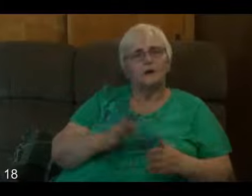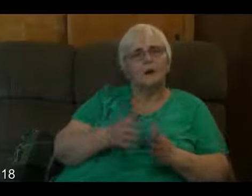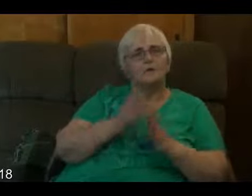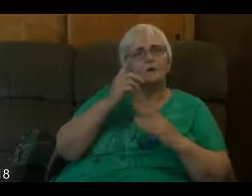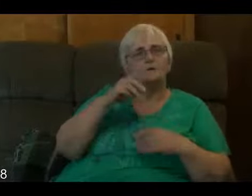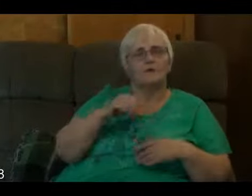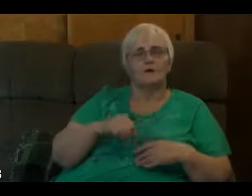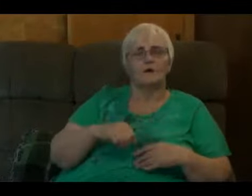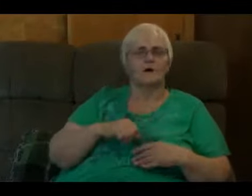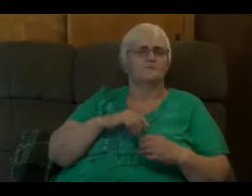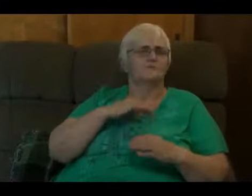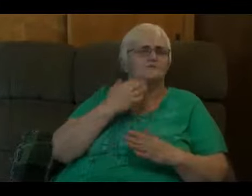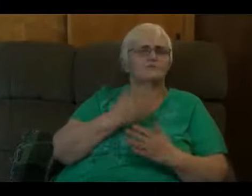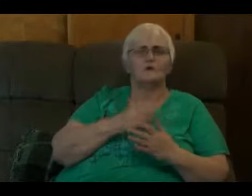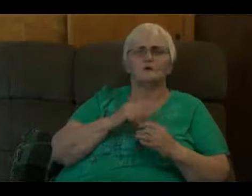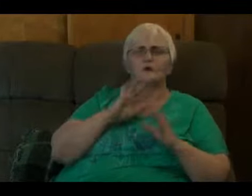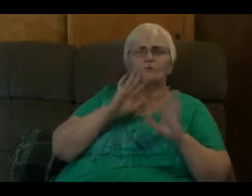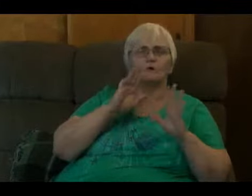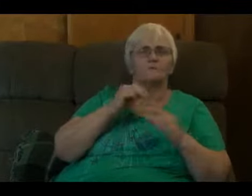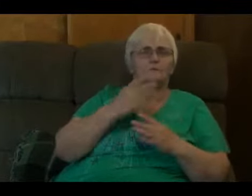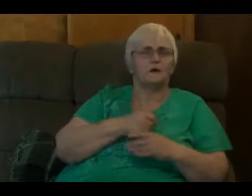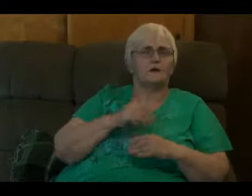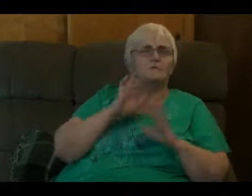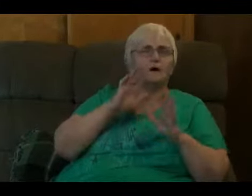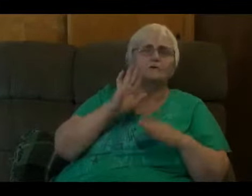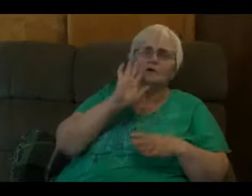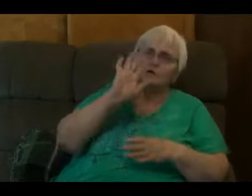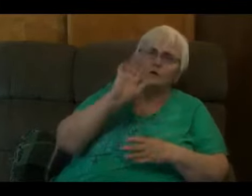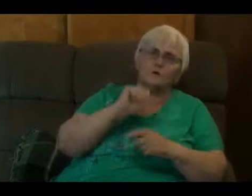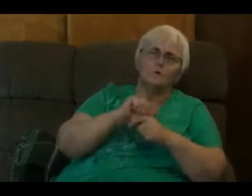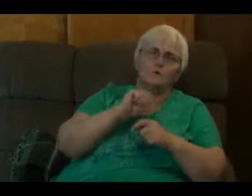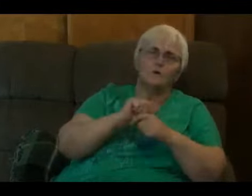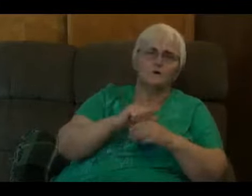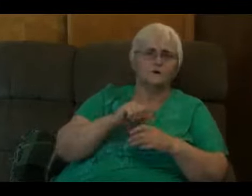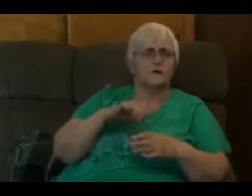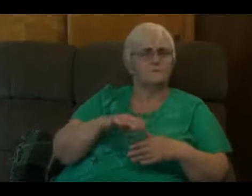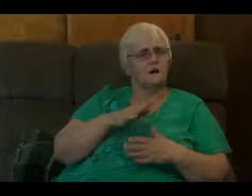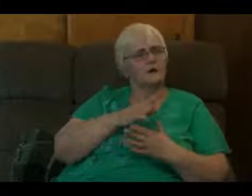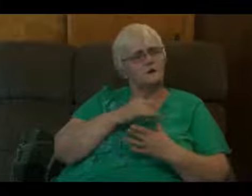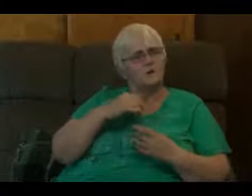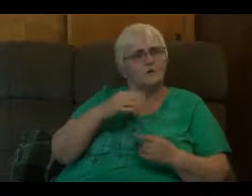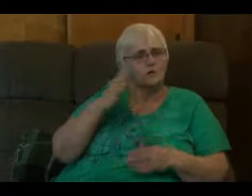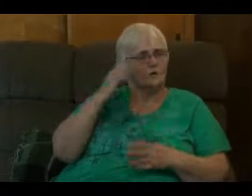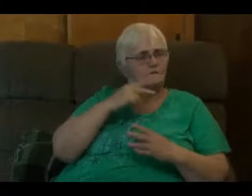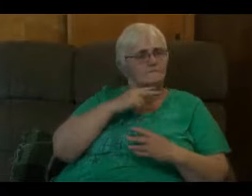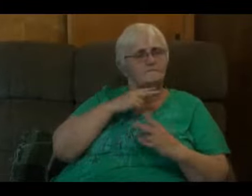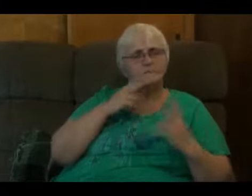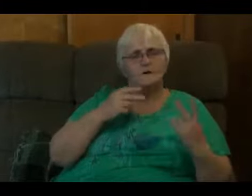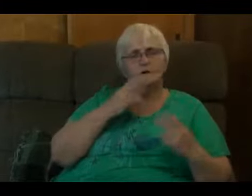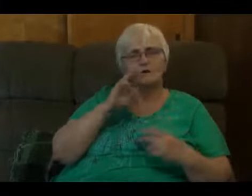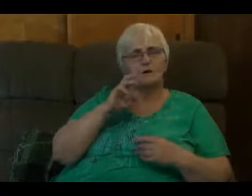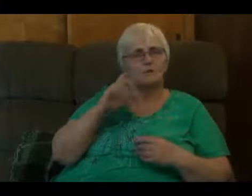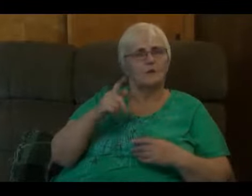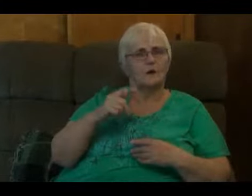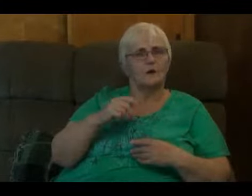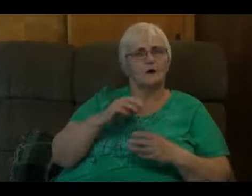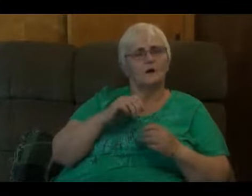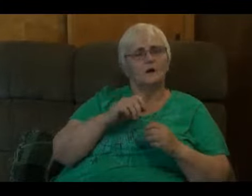fearfully and wonderfully made. Marvelous are Your works, and that my soul knows very well. My frame was not hidden from